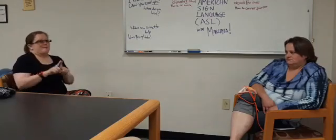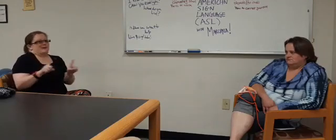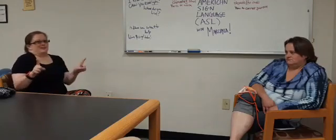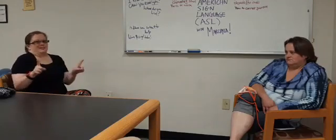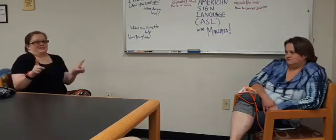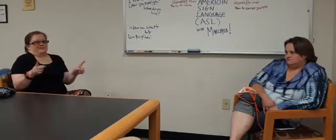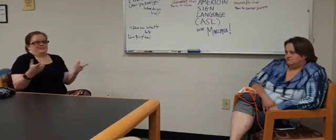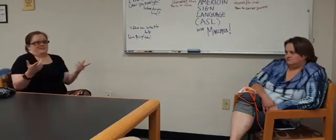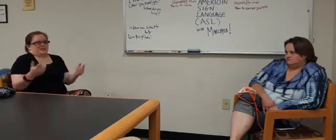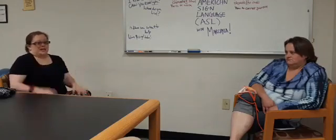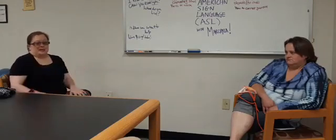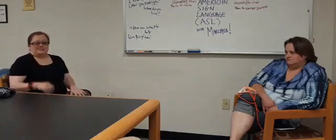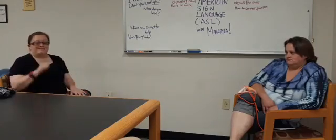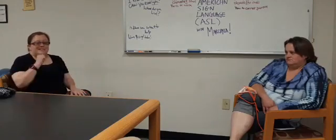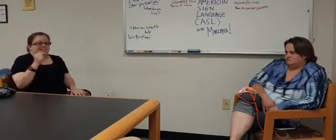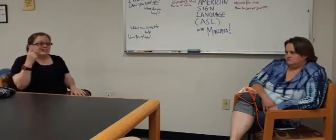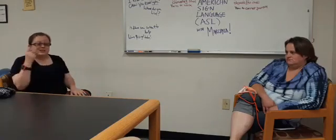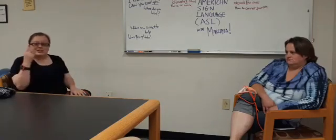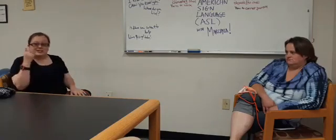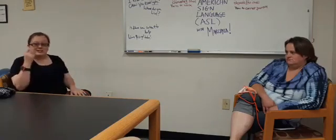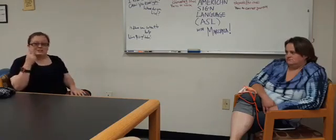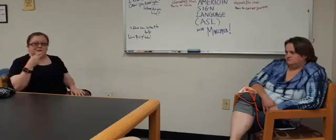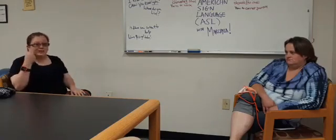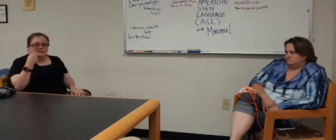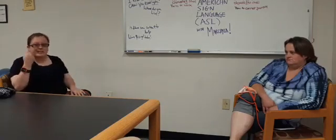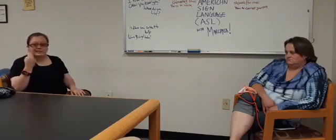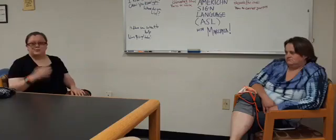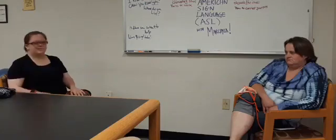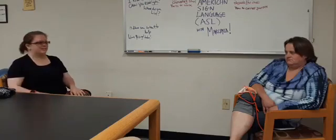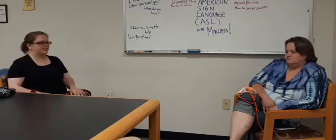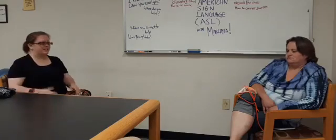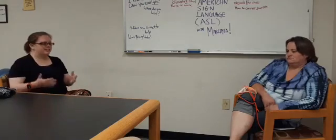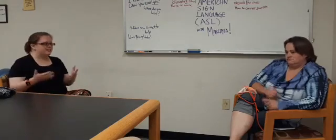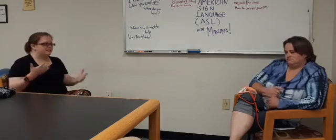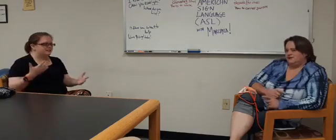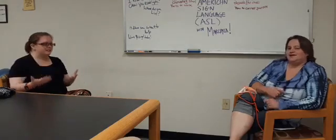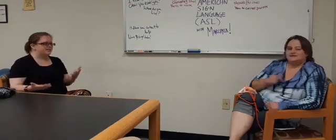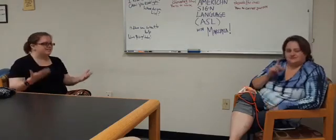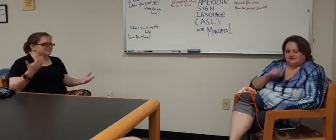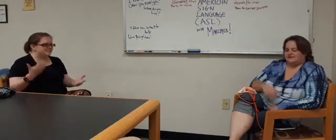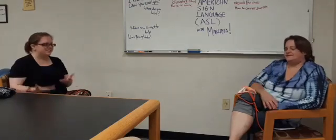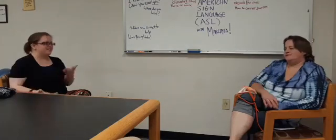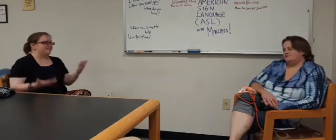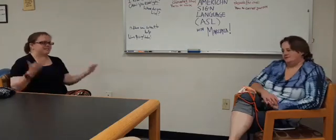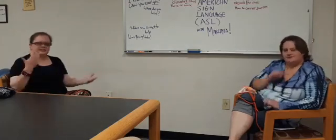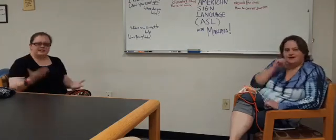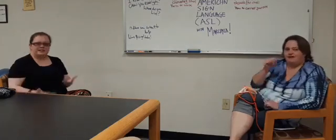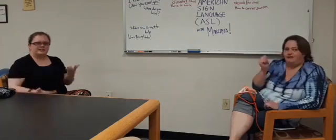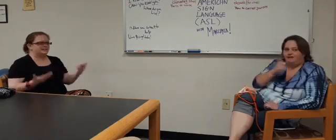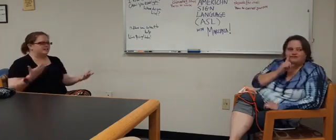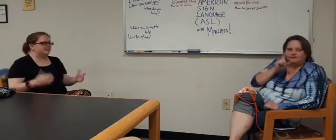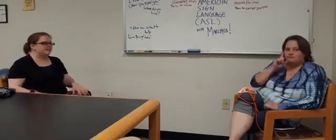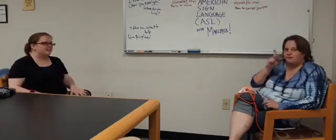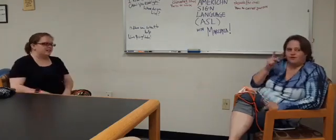but they didn't understand reading lips. Oh, okay. Not all the people